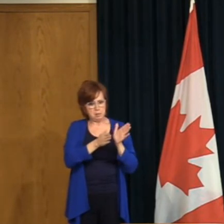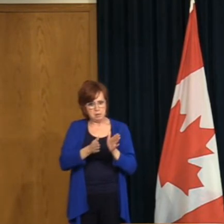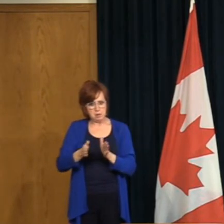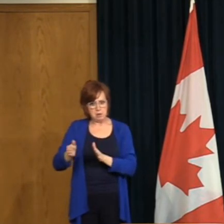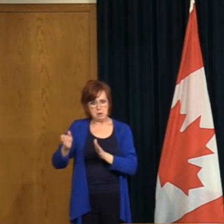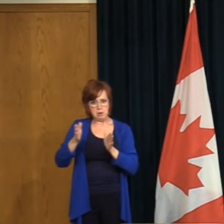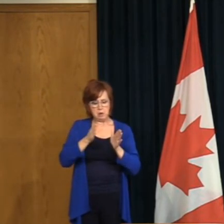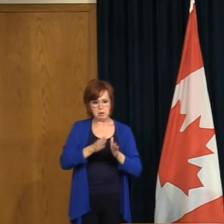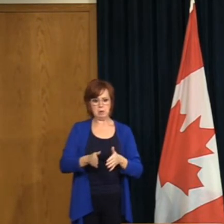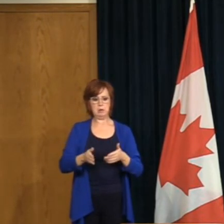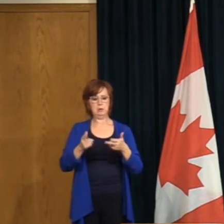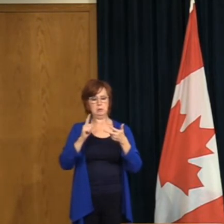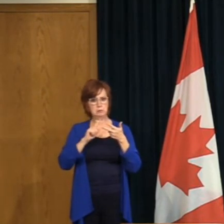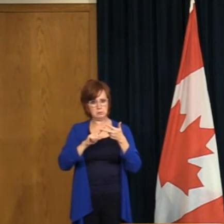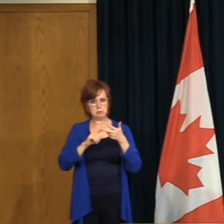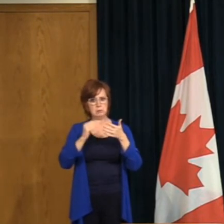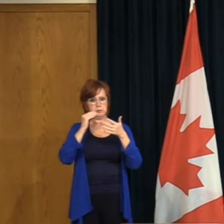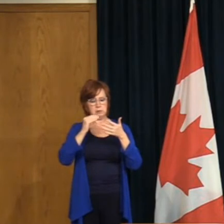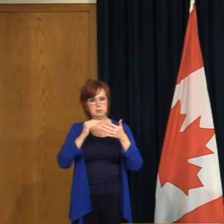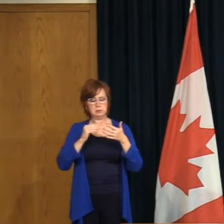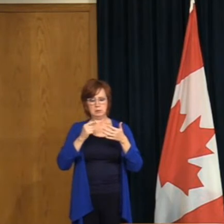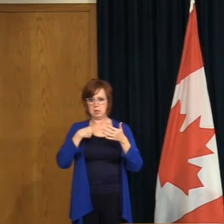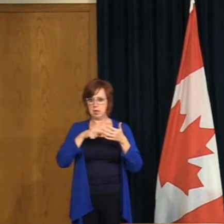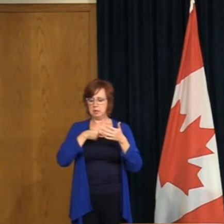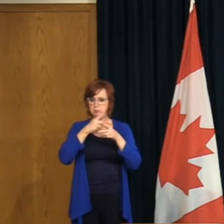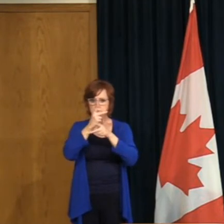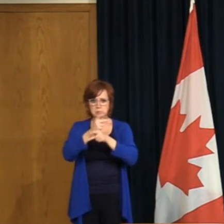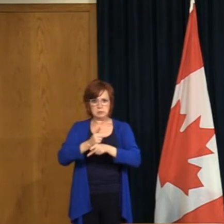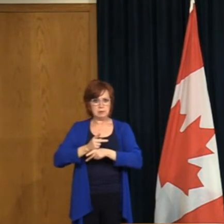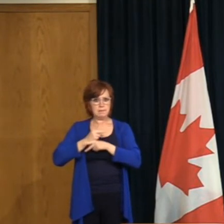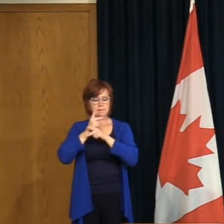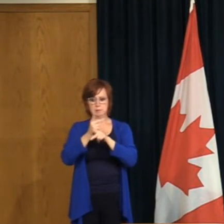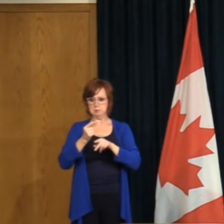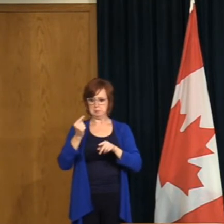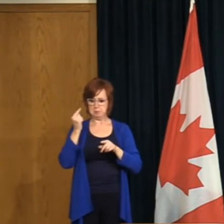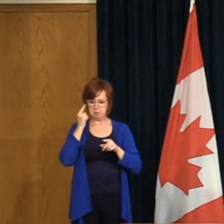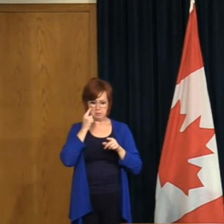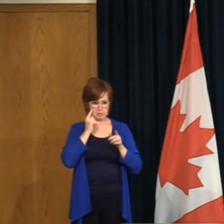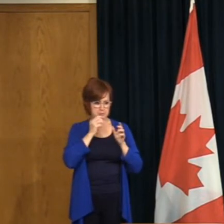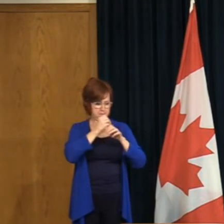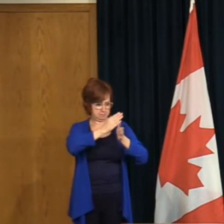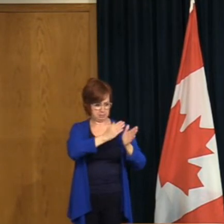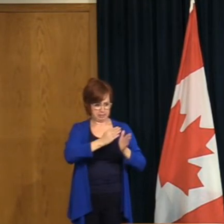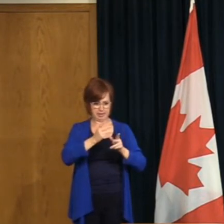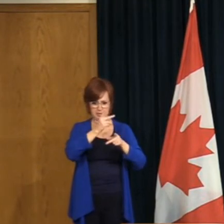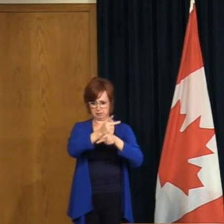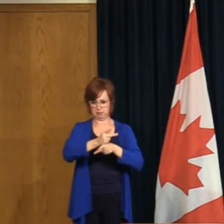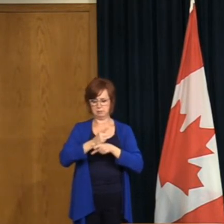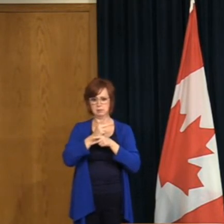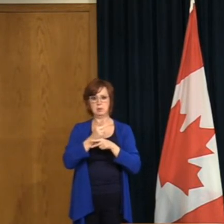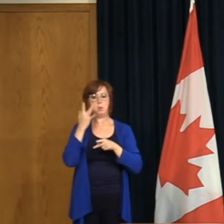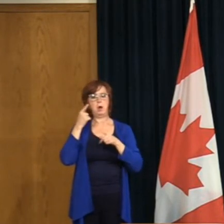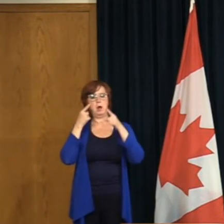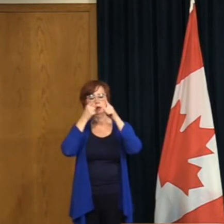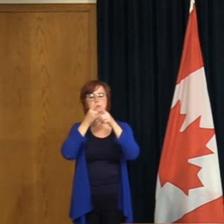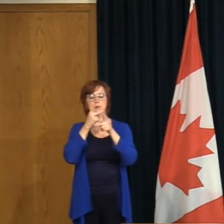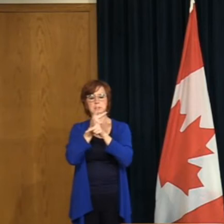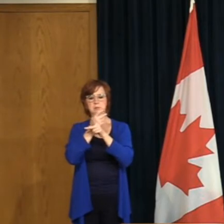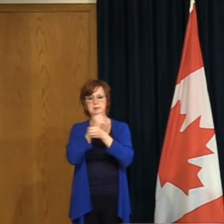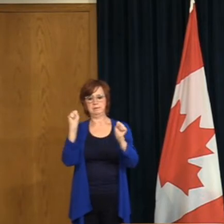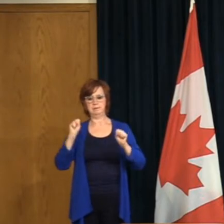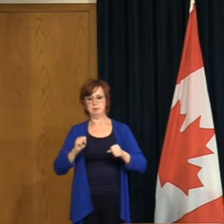then, I think we still need to be thoughtful about having any gathering and thinking it through to keep it safe. Follow-up,